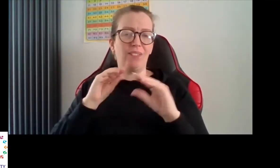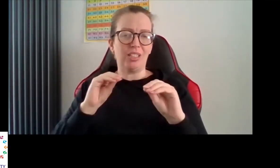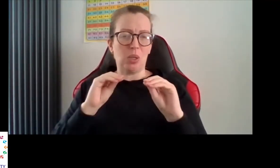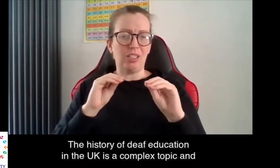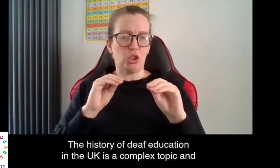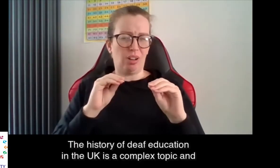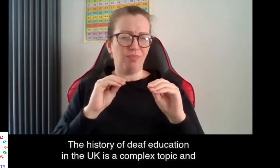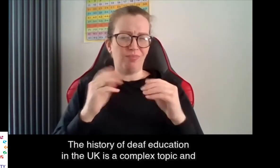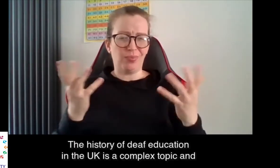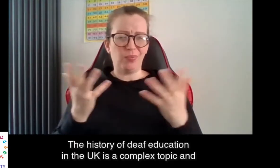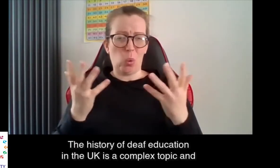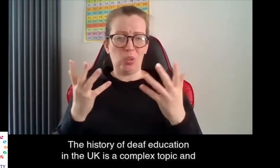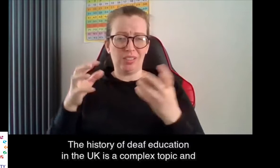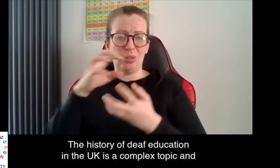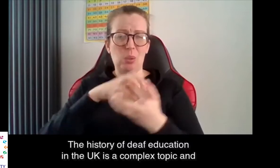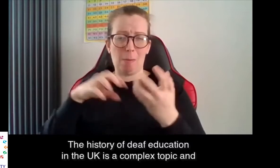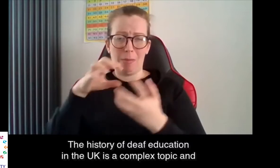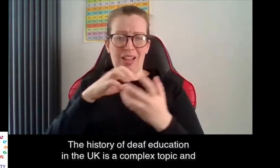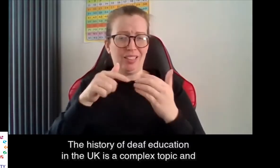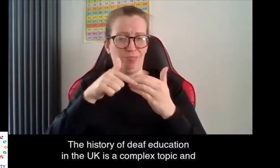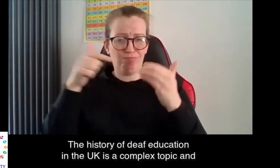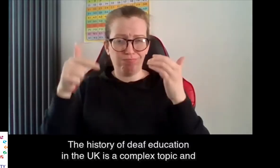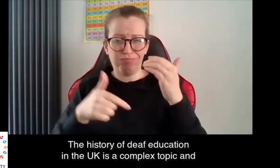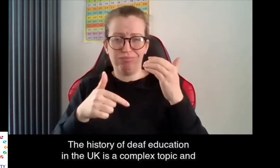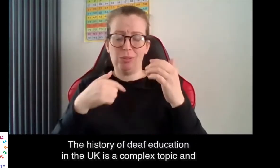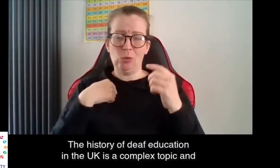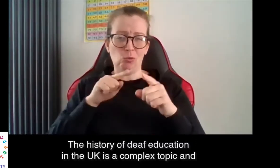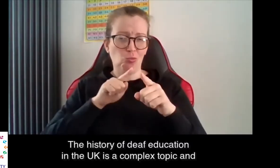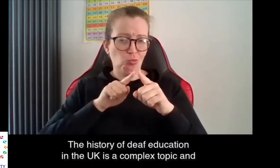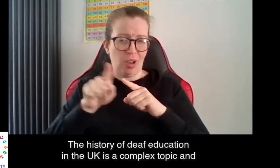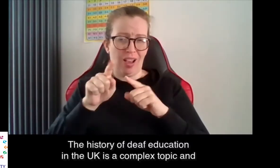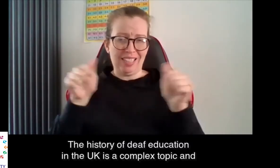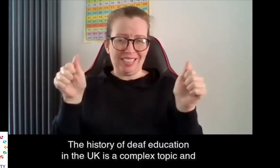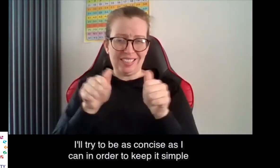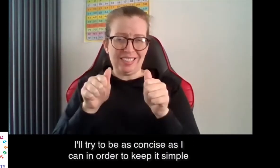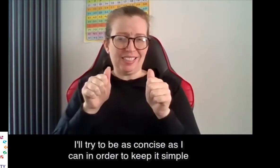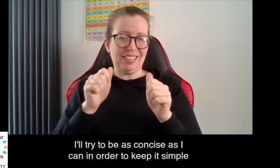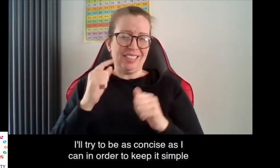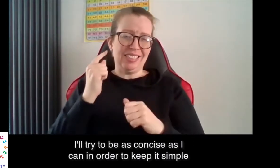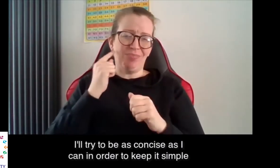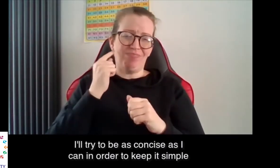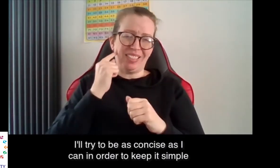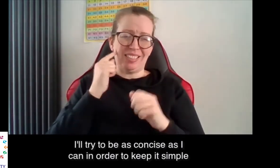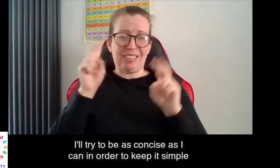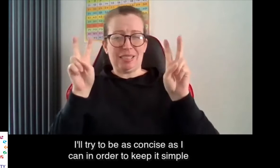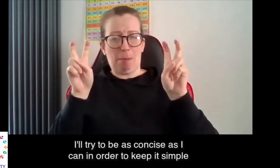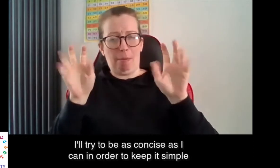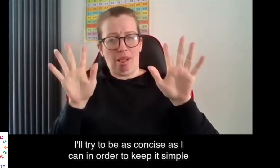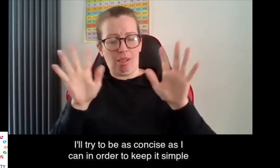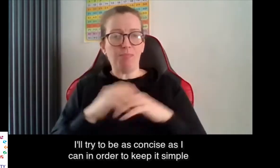The history of deaf education in the UK is a complex topic, and I will try to be as concise as I can in order to keep